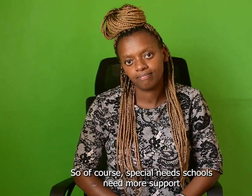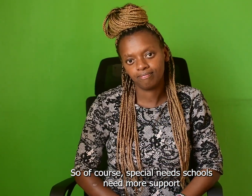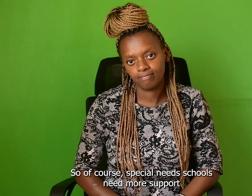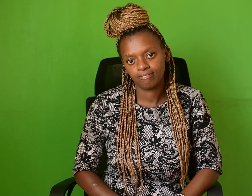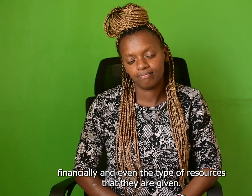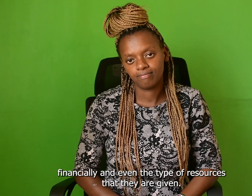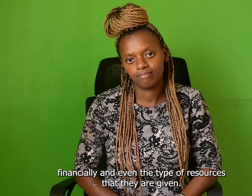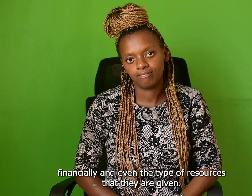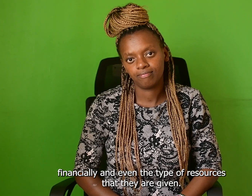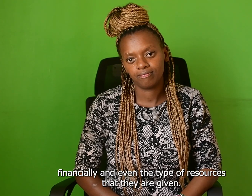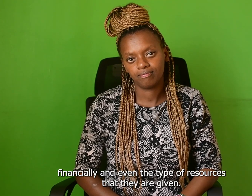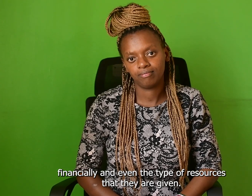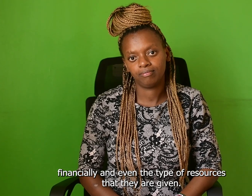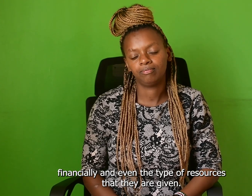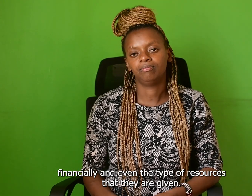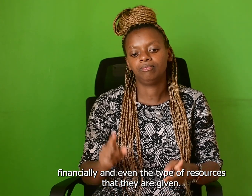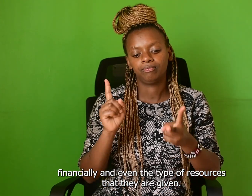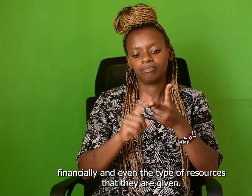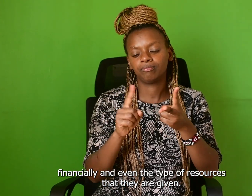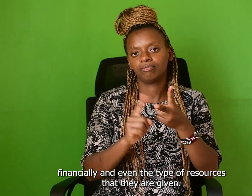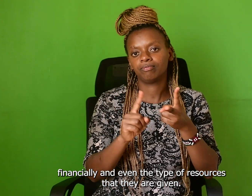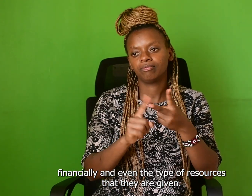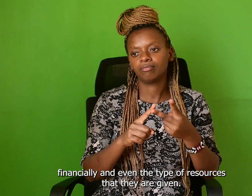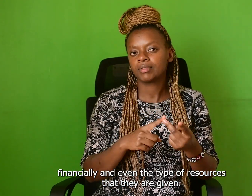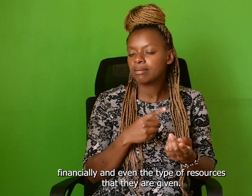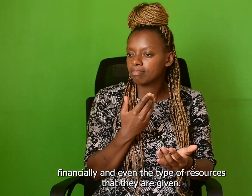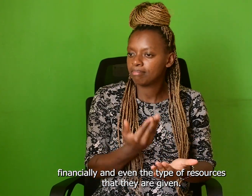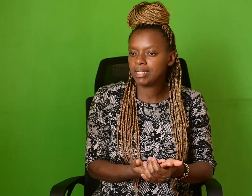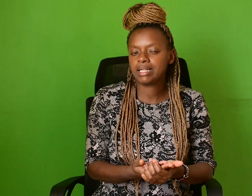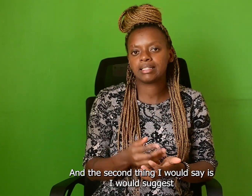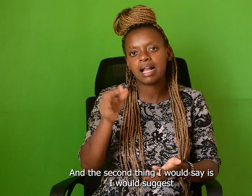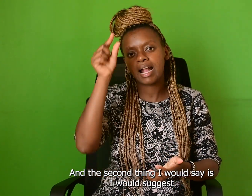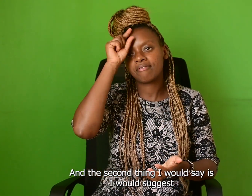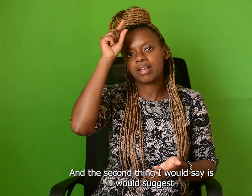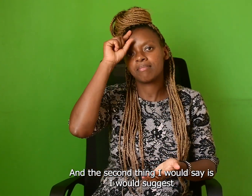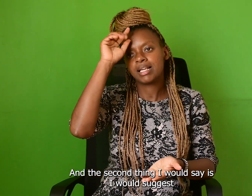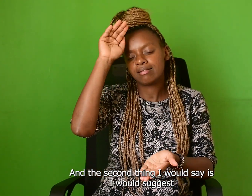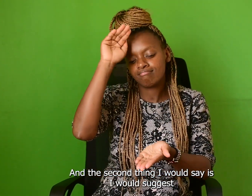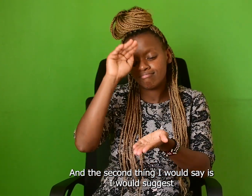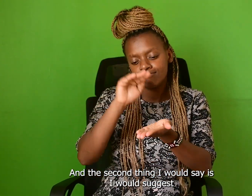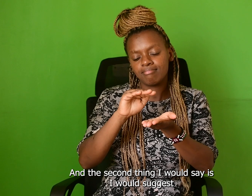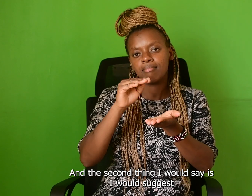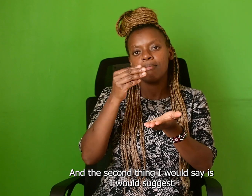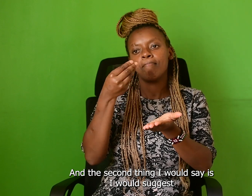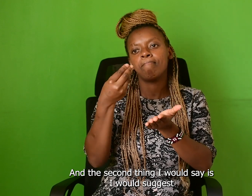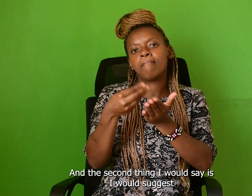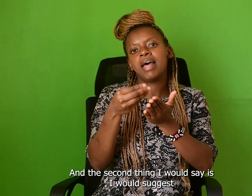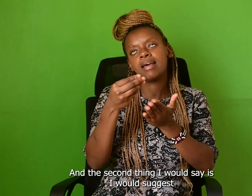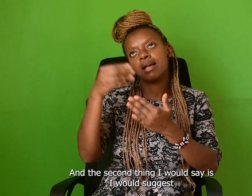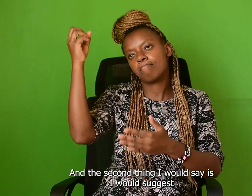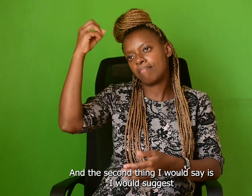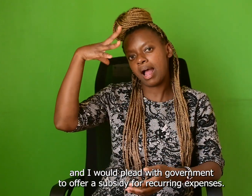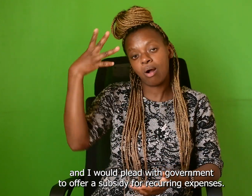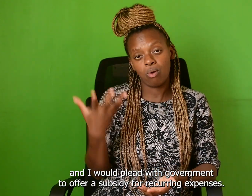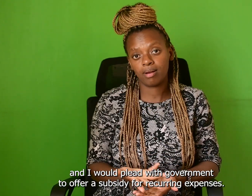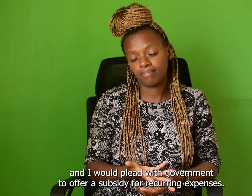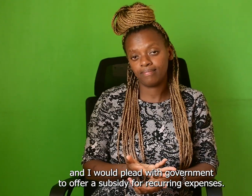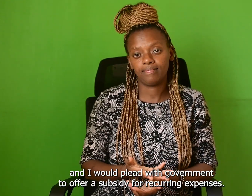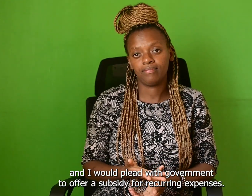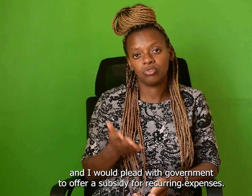support financially and even the type of resources that they are given. And the second thing I would say is I would suggest and I would plead with government